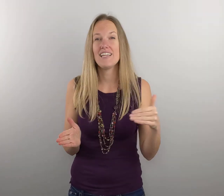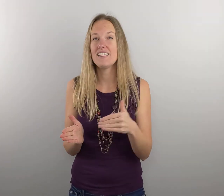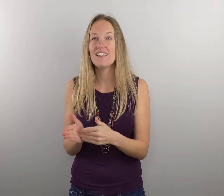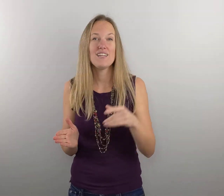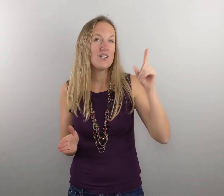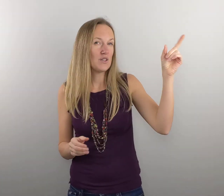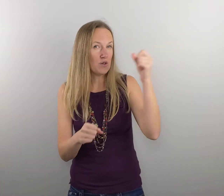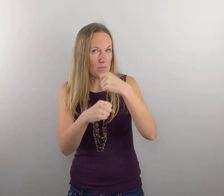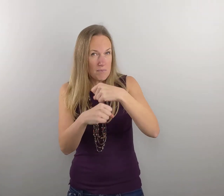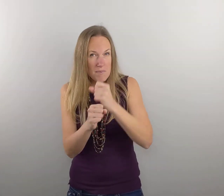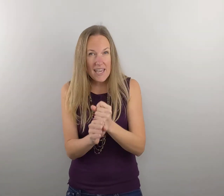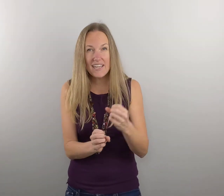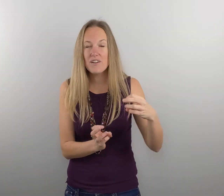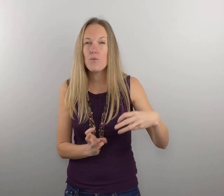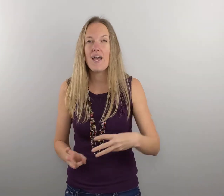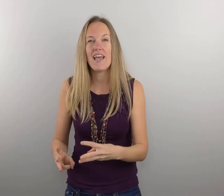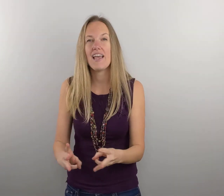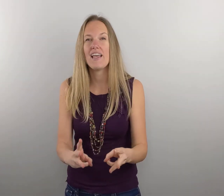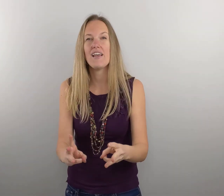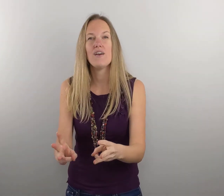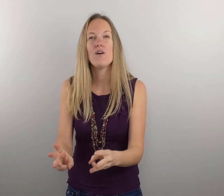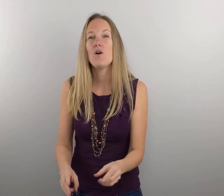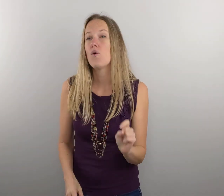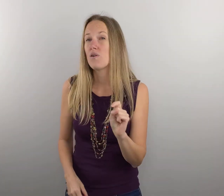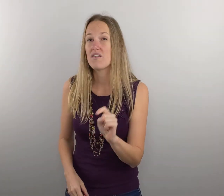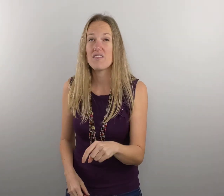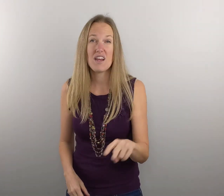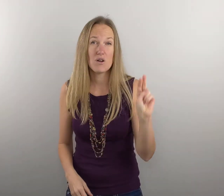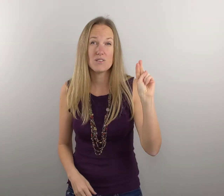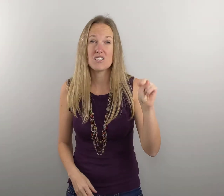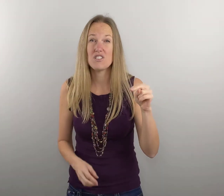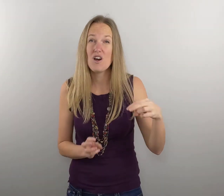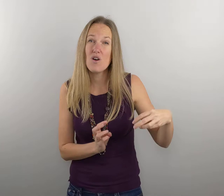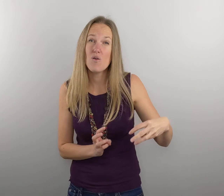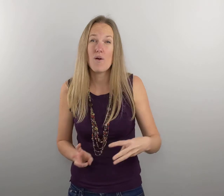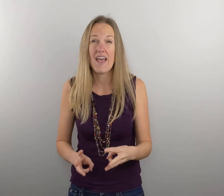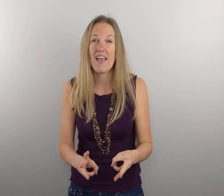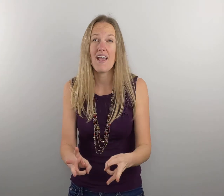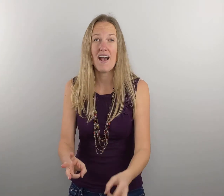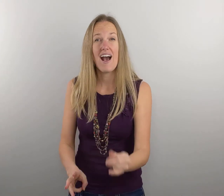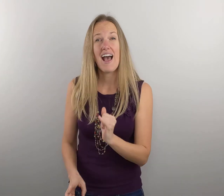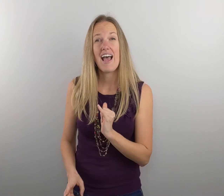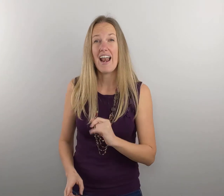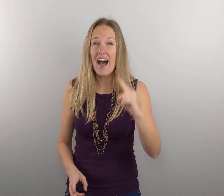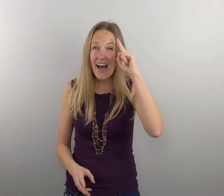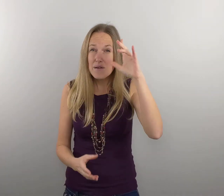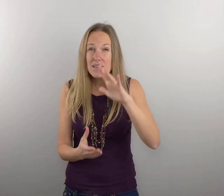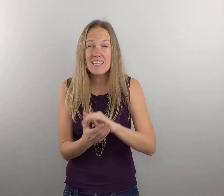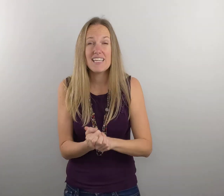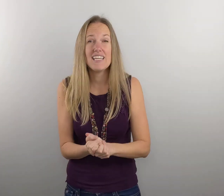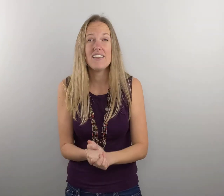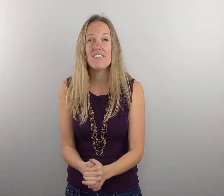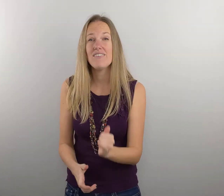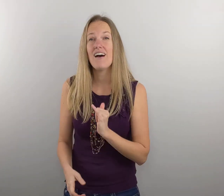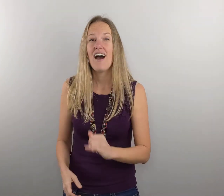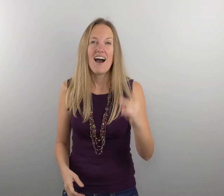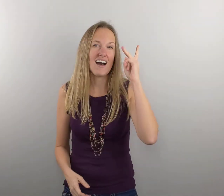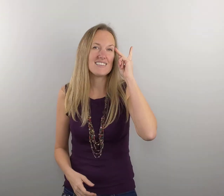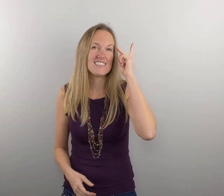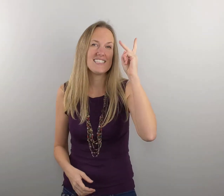again. You made a way where there was no way, and I believe I'll see